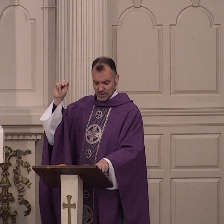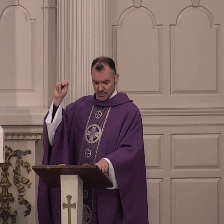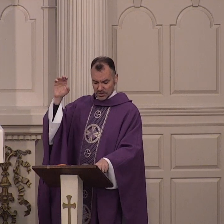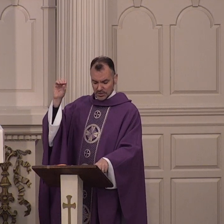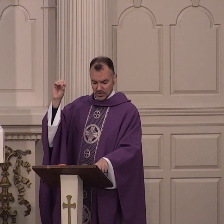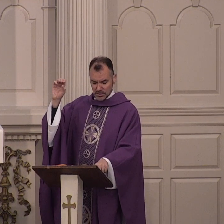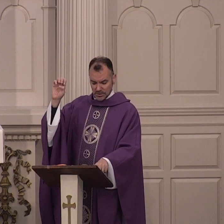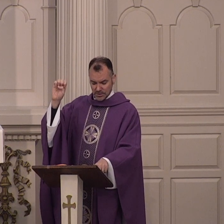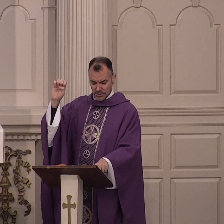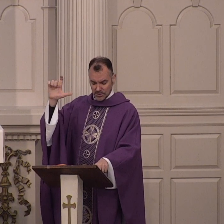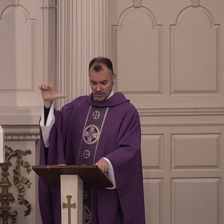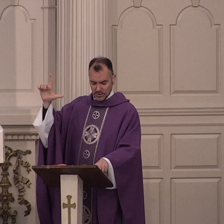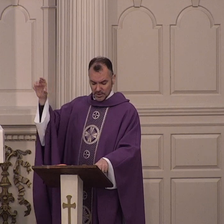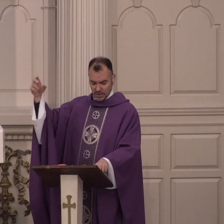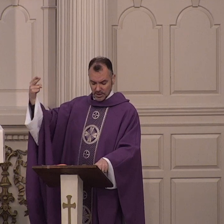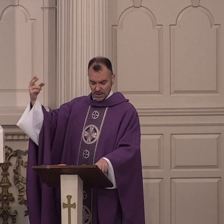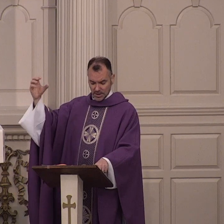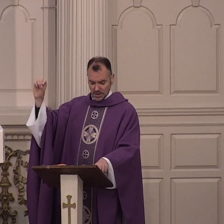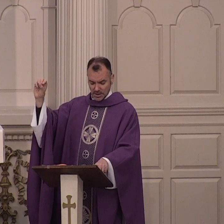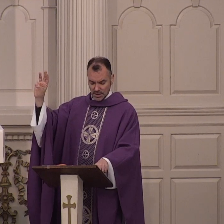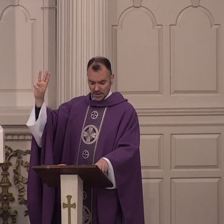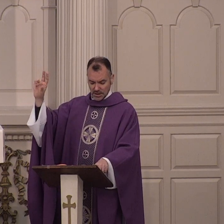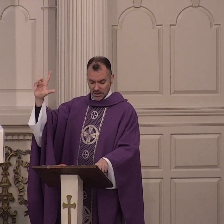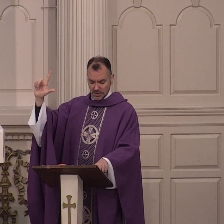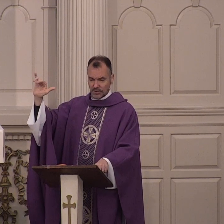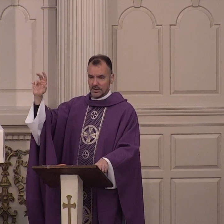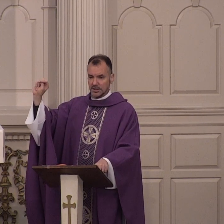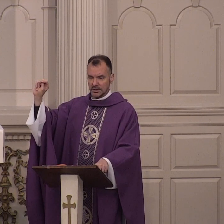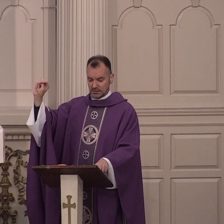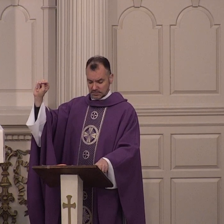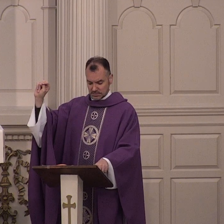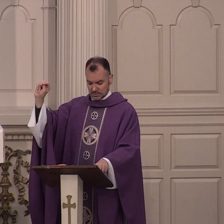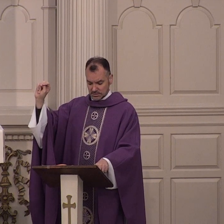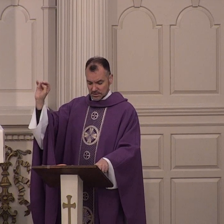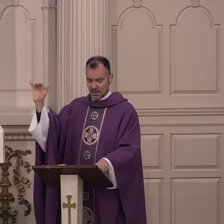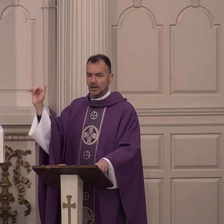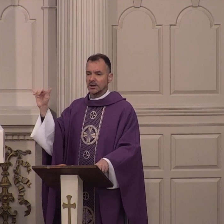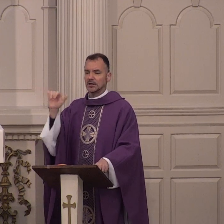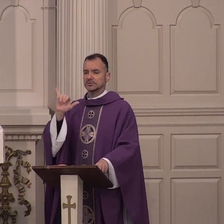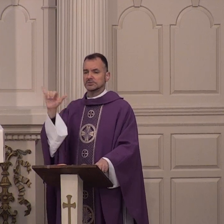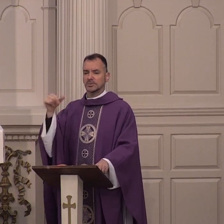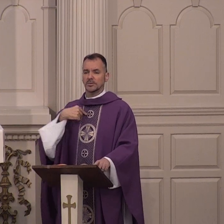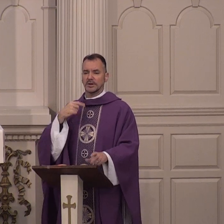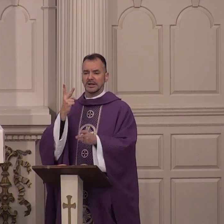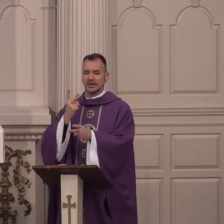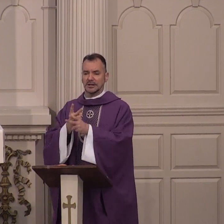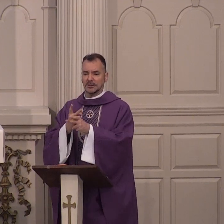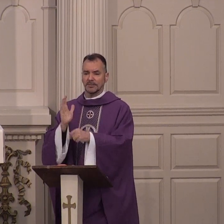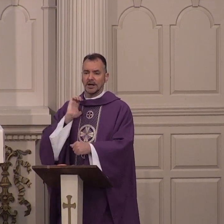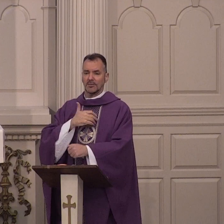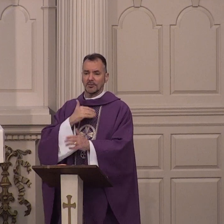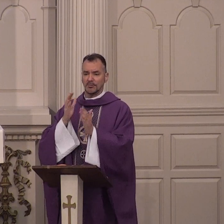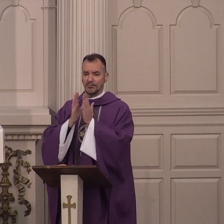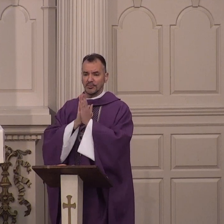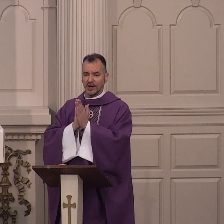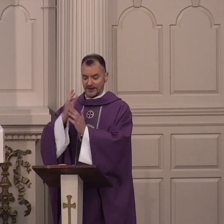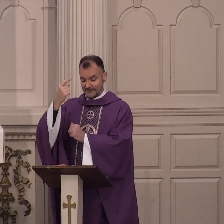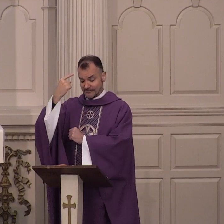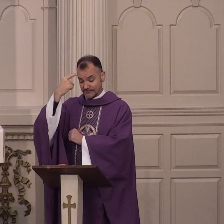Today's Mass is being offered for Noel Howland, and also we're keeping in our